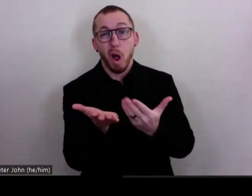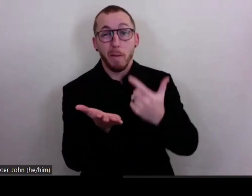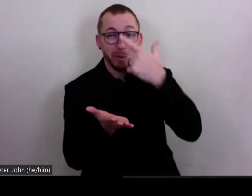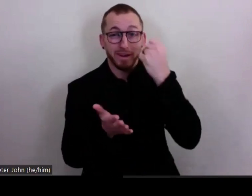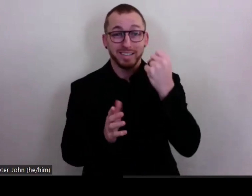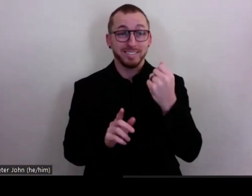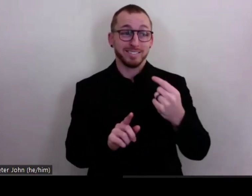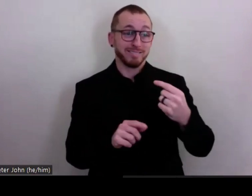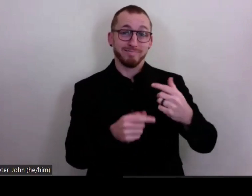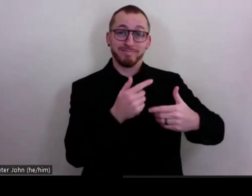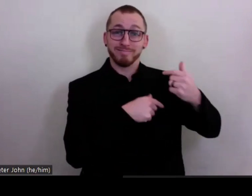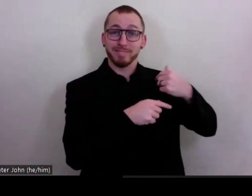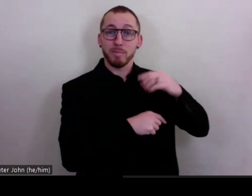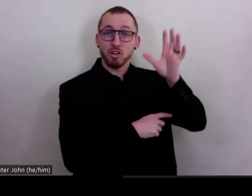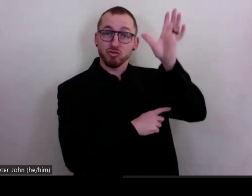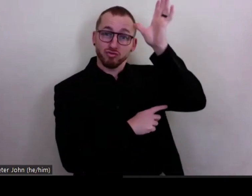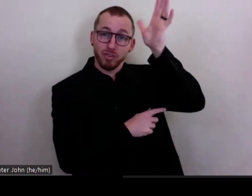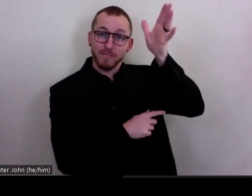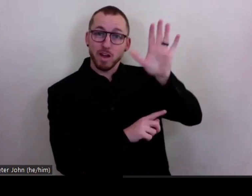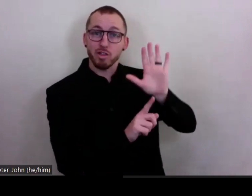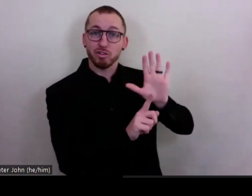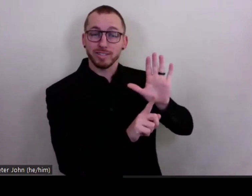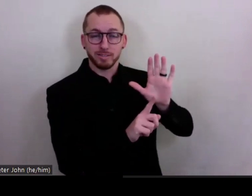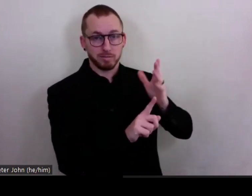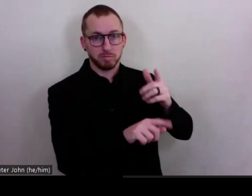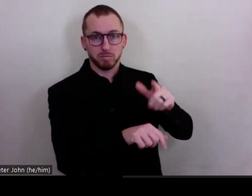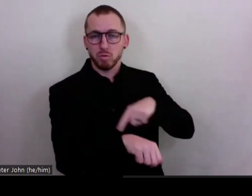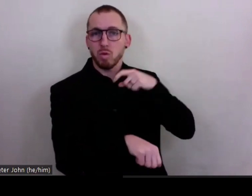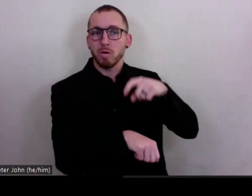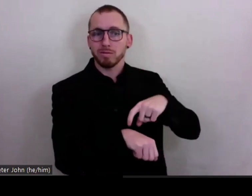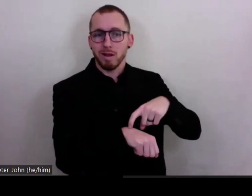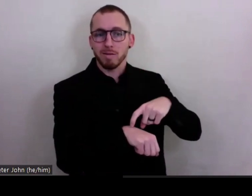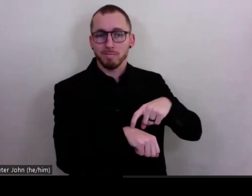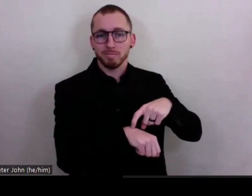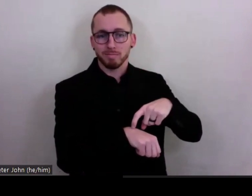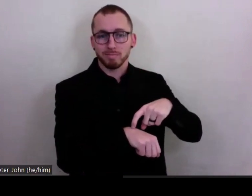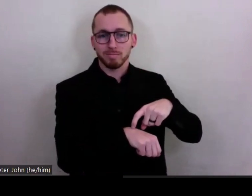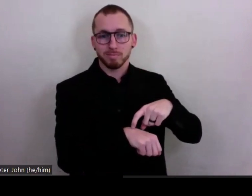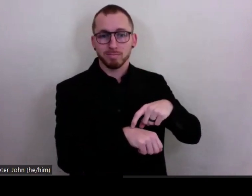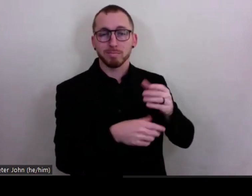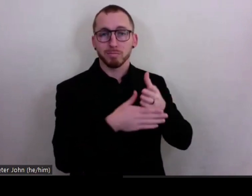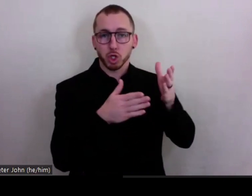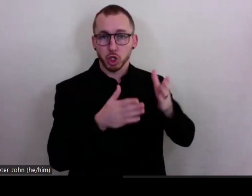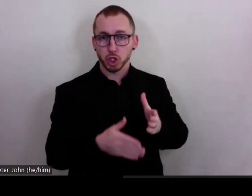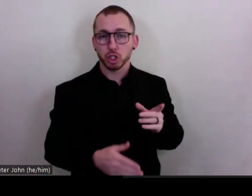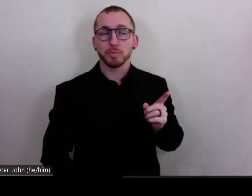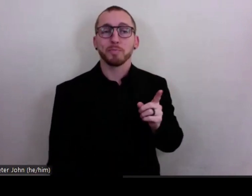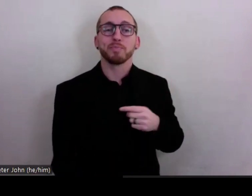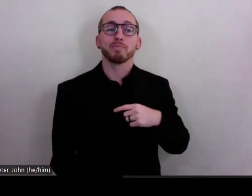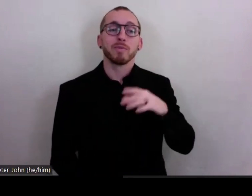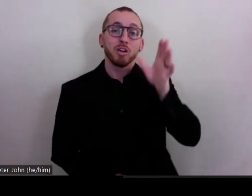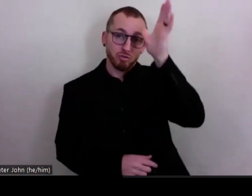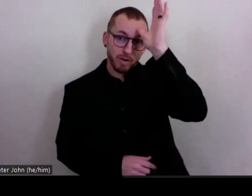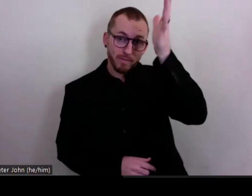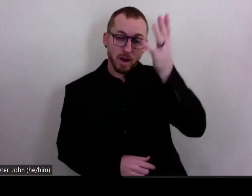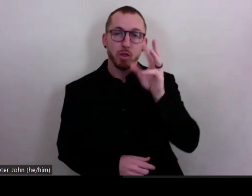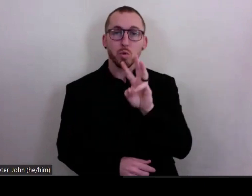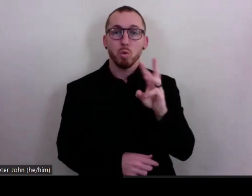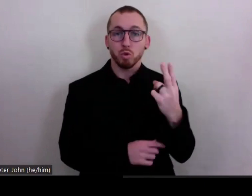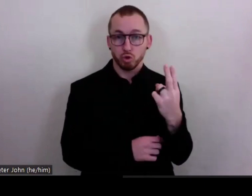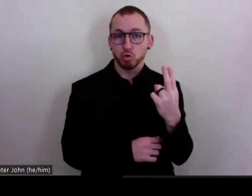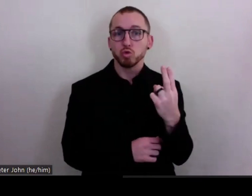his lovely longtime partner, okay? He was a World War II